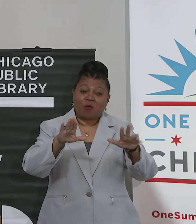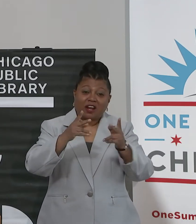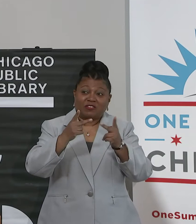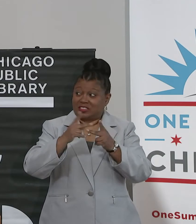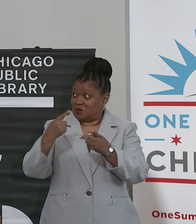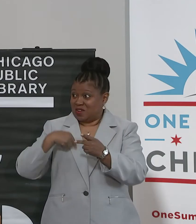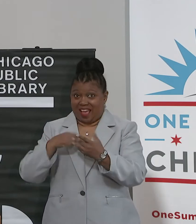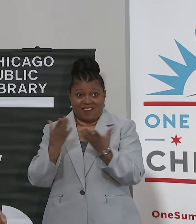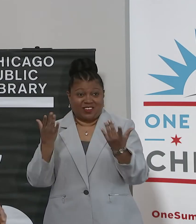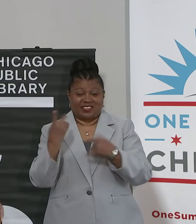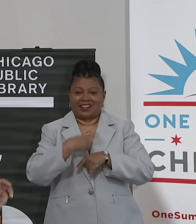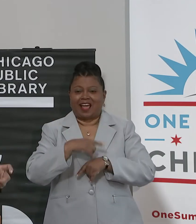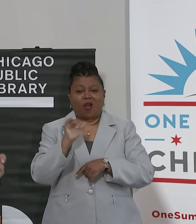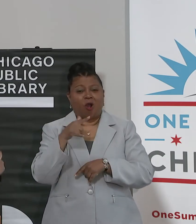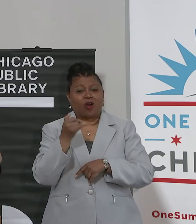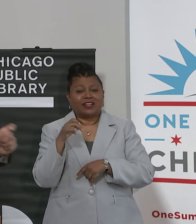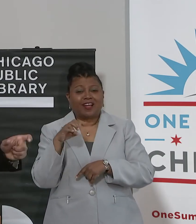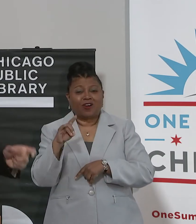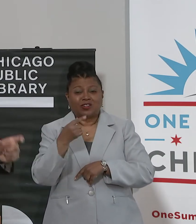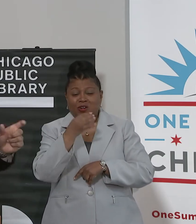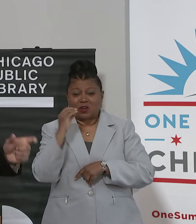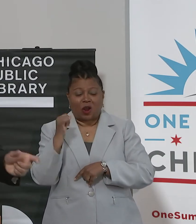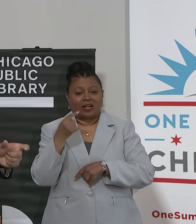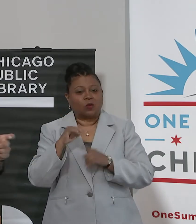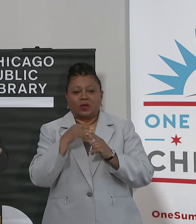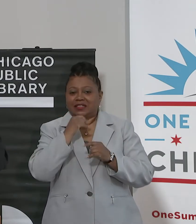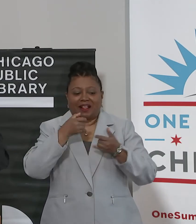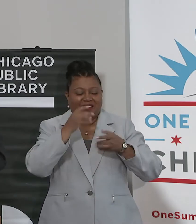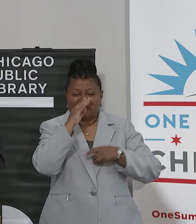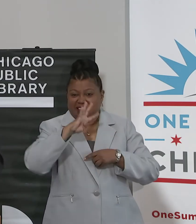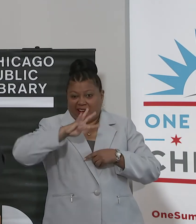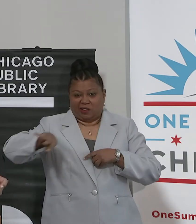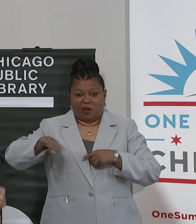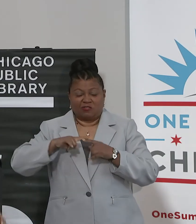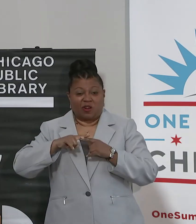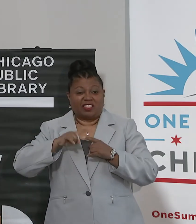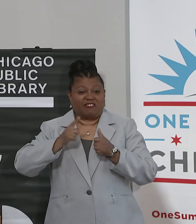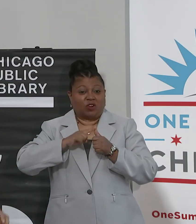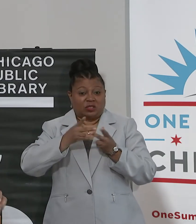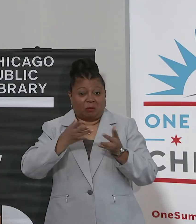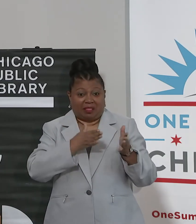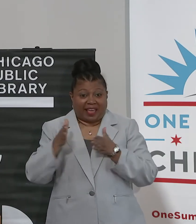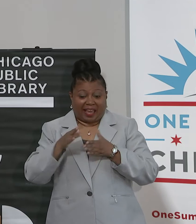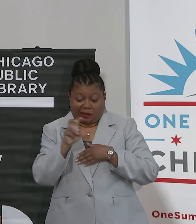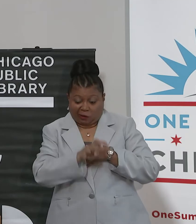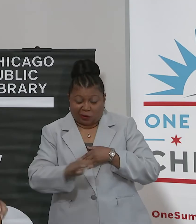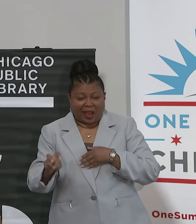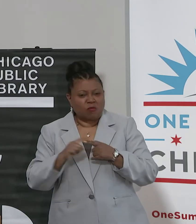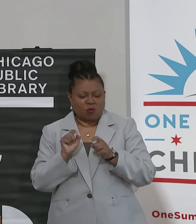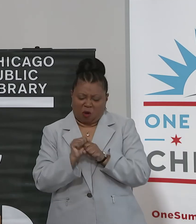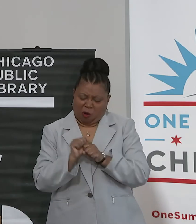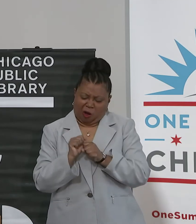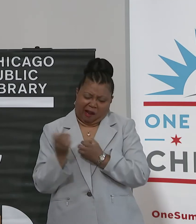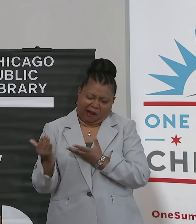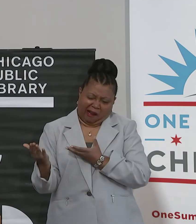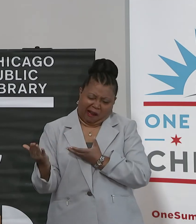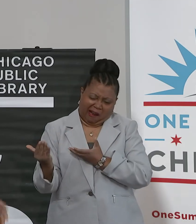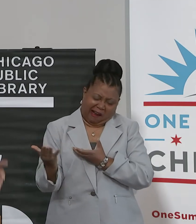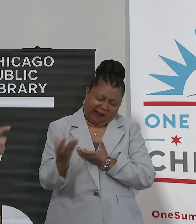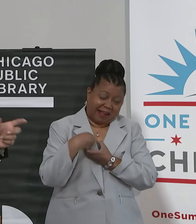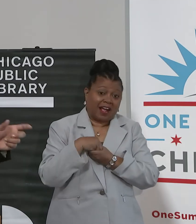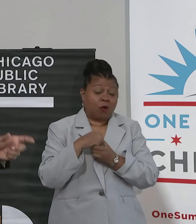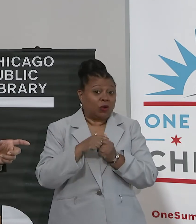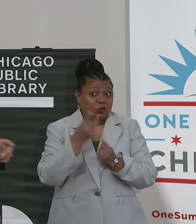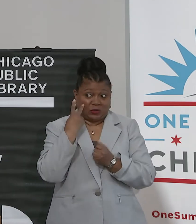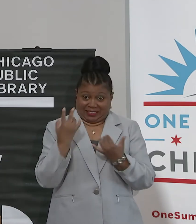facility we have here today, Altgeld Gardens was left out of the original plan of transformation. And we worked hard to get it in that plan, and